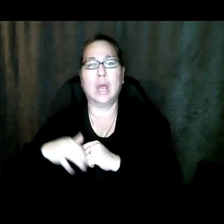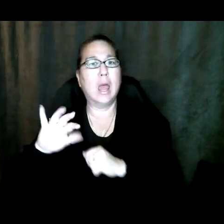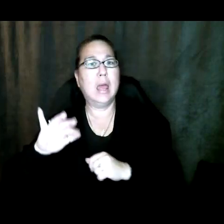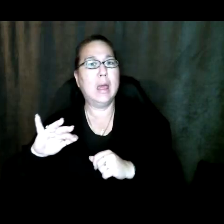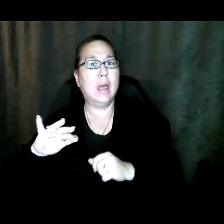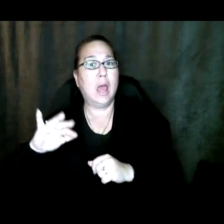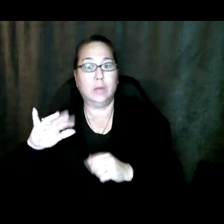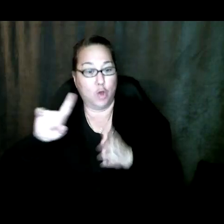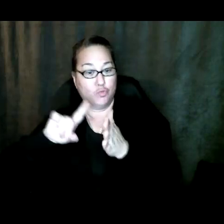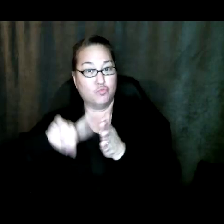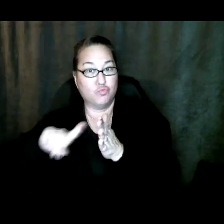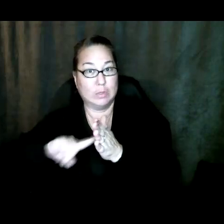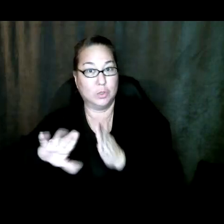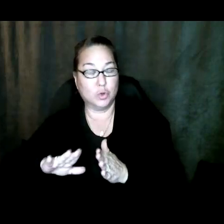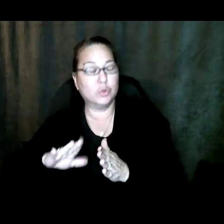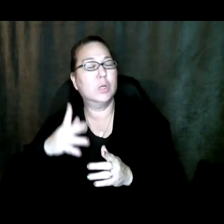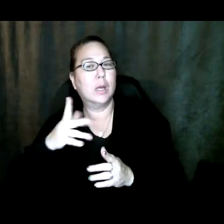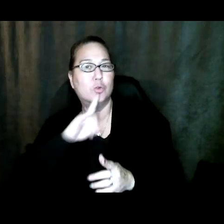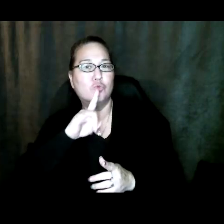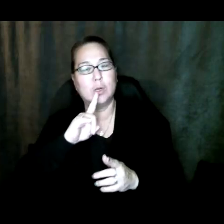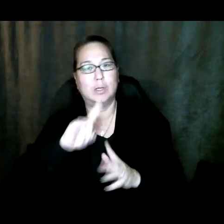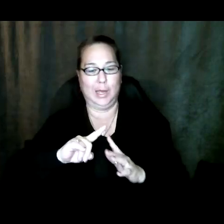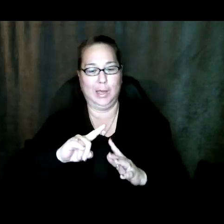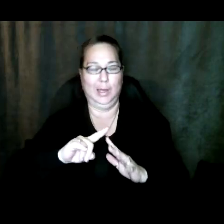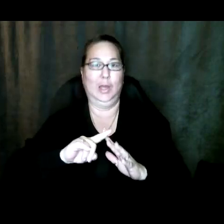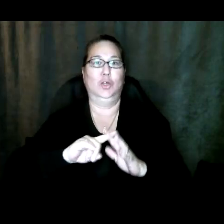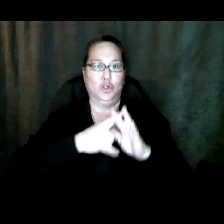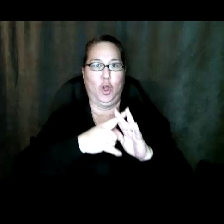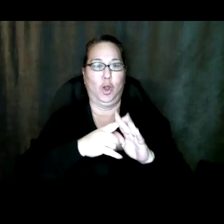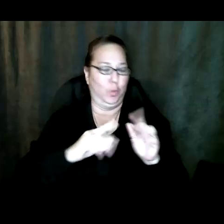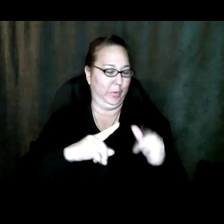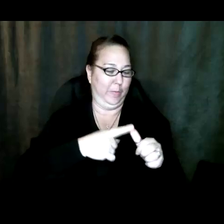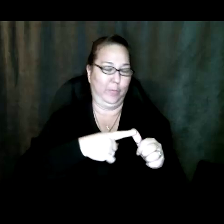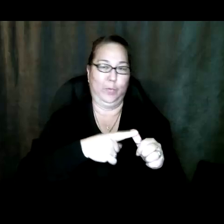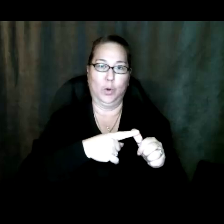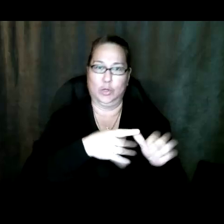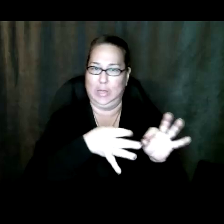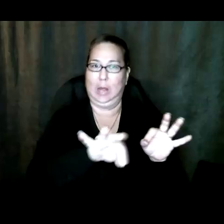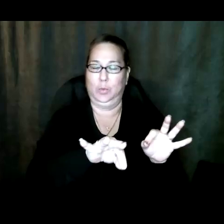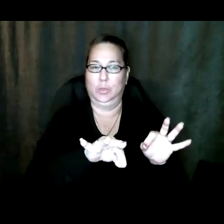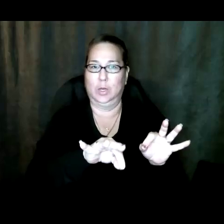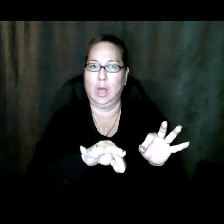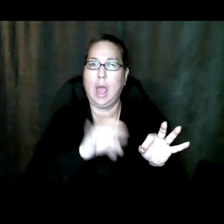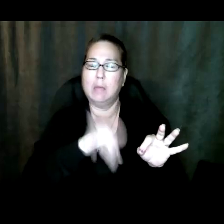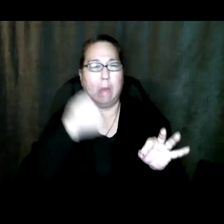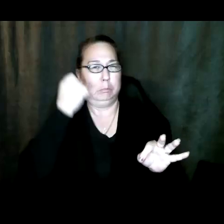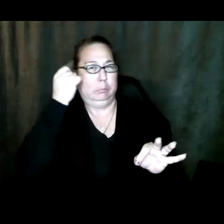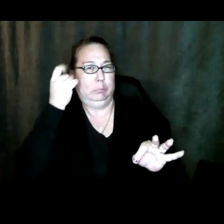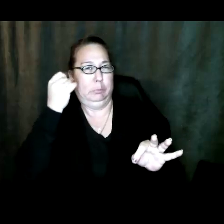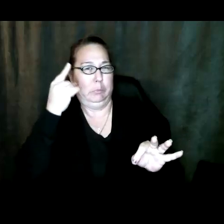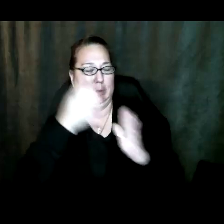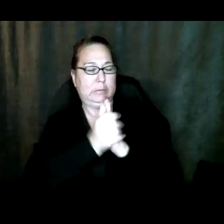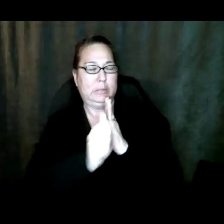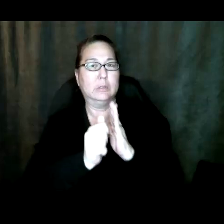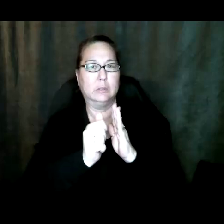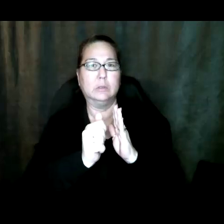of success is the skill amassed in the child's first language. Cognitive skills developed in the first language can